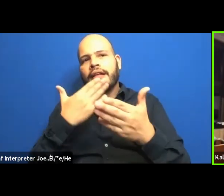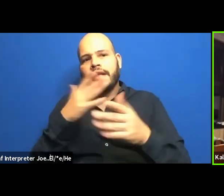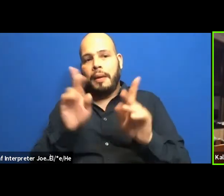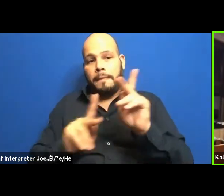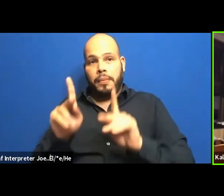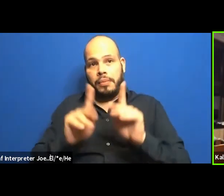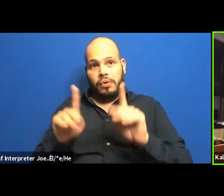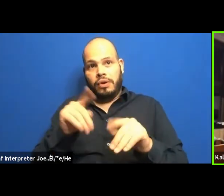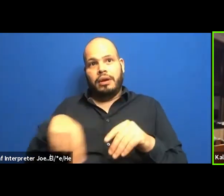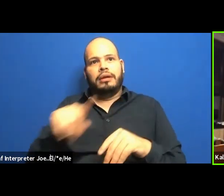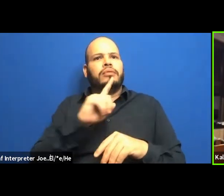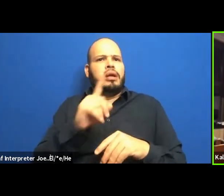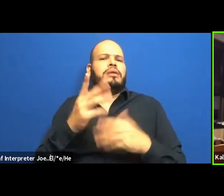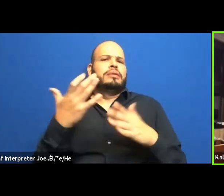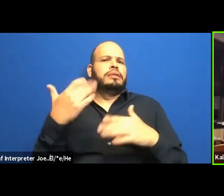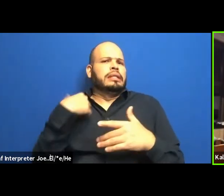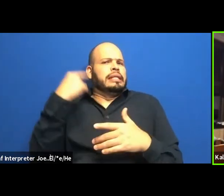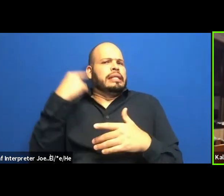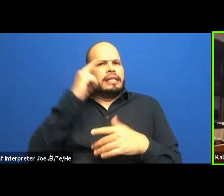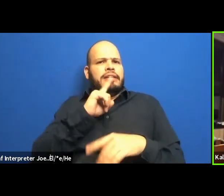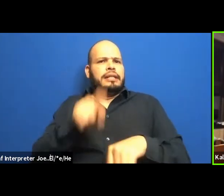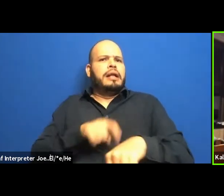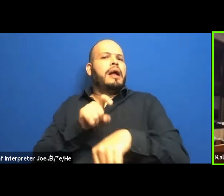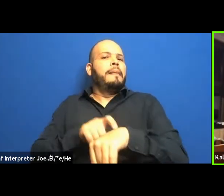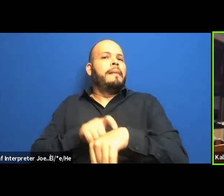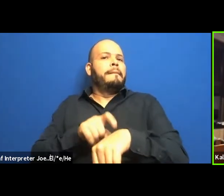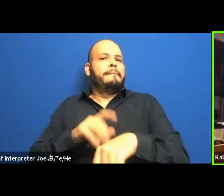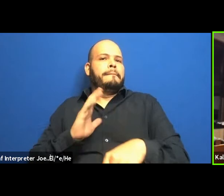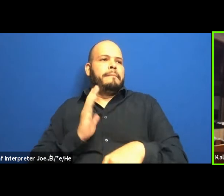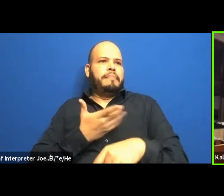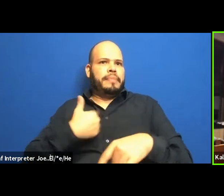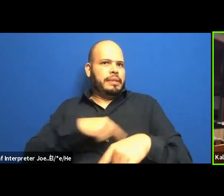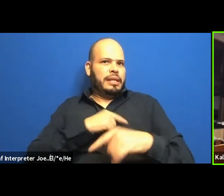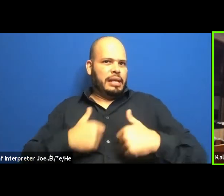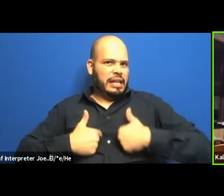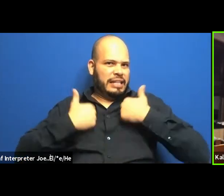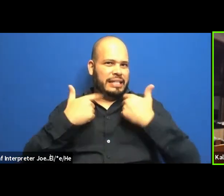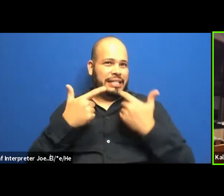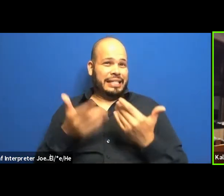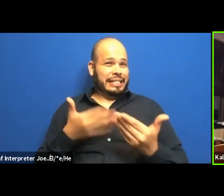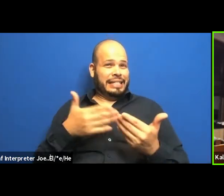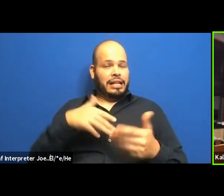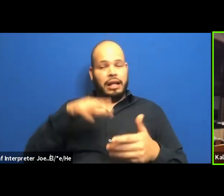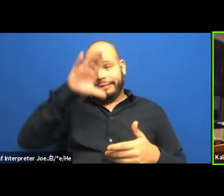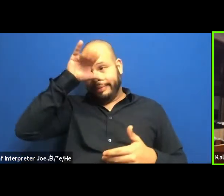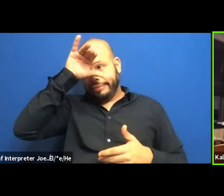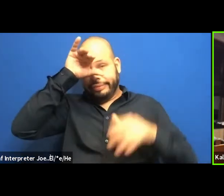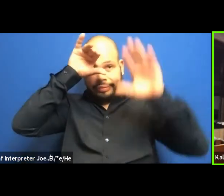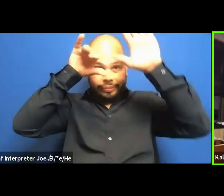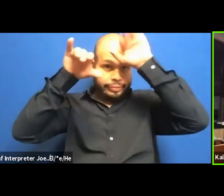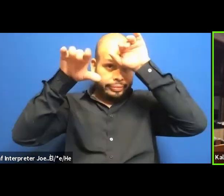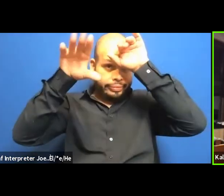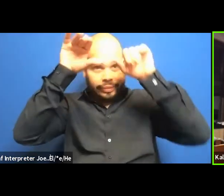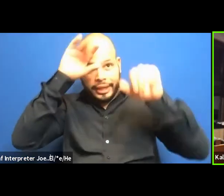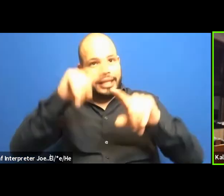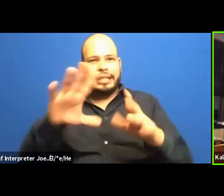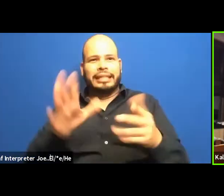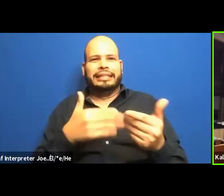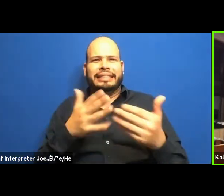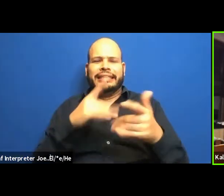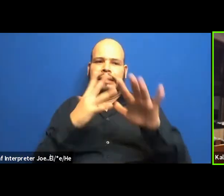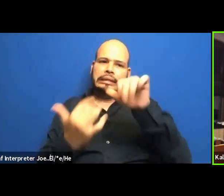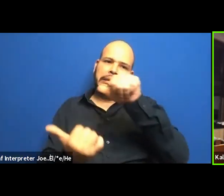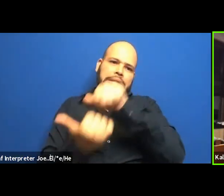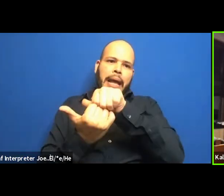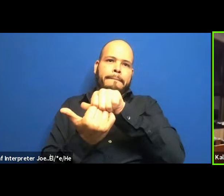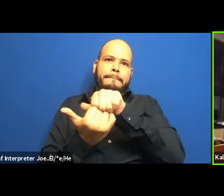stupid about what's happening around us. But the fact that you are already stepping into that